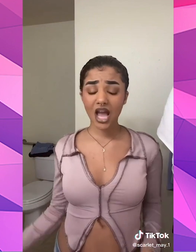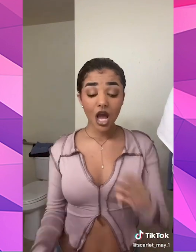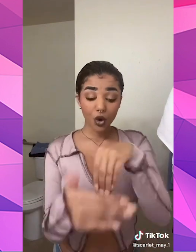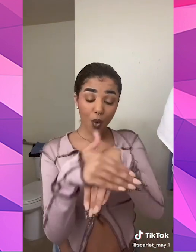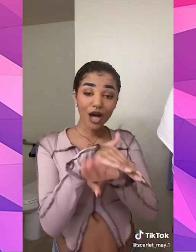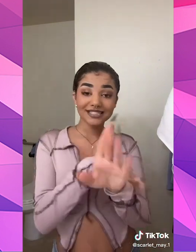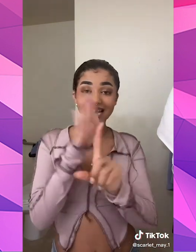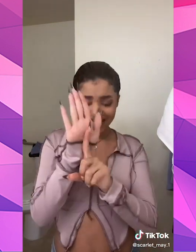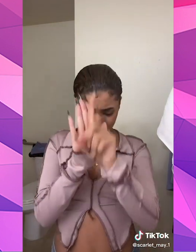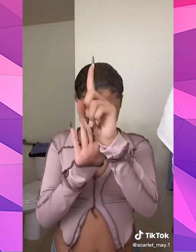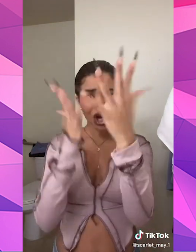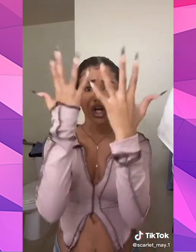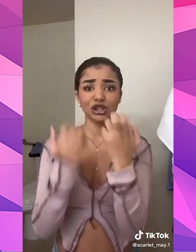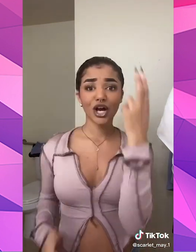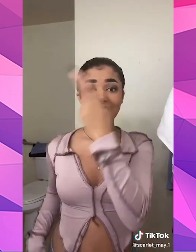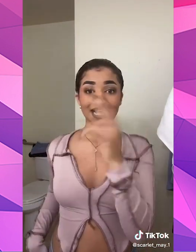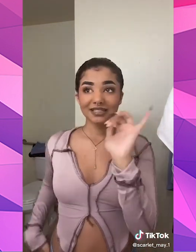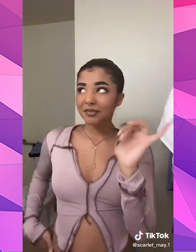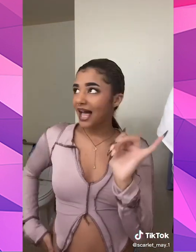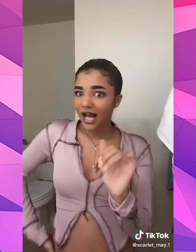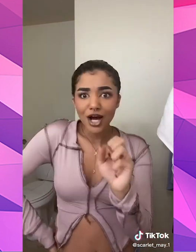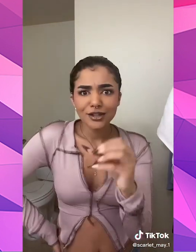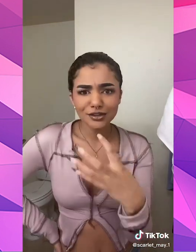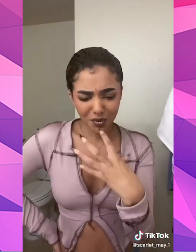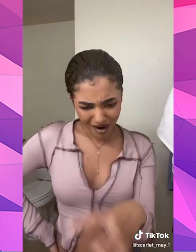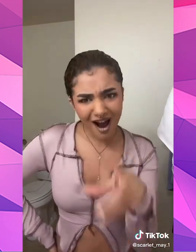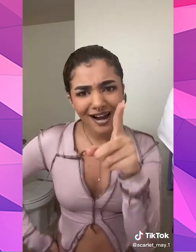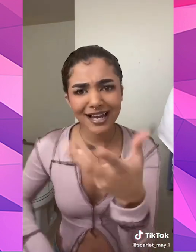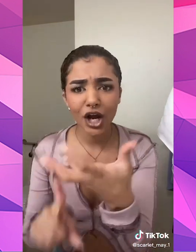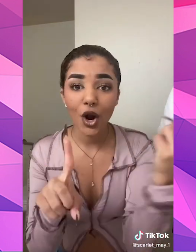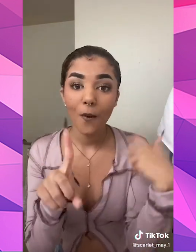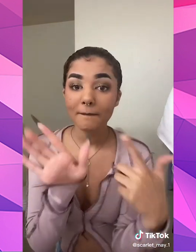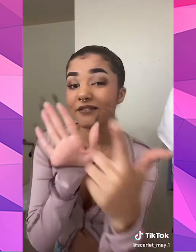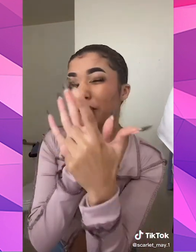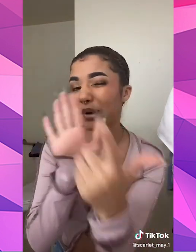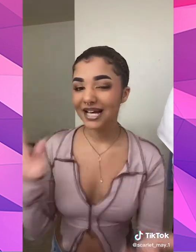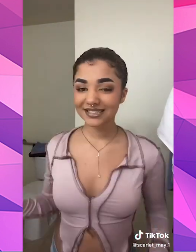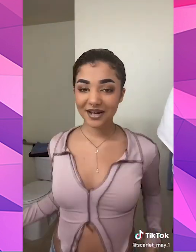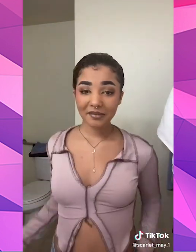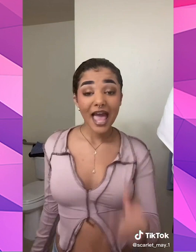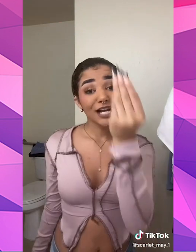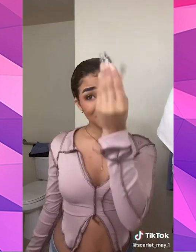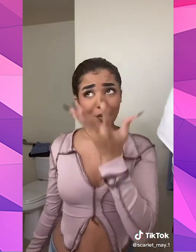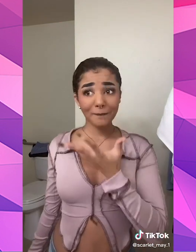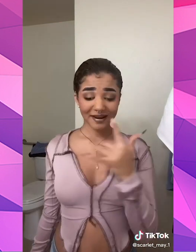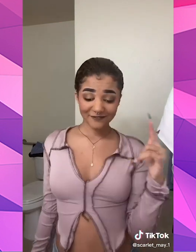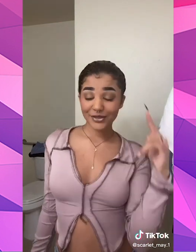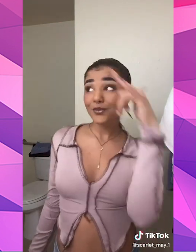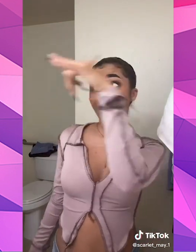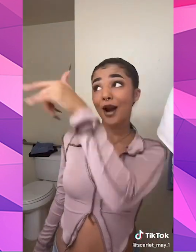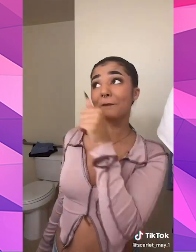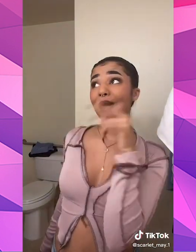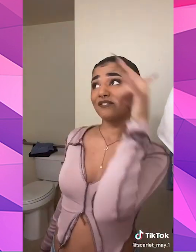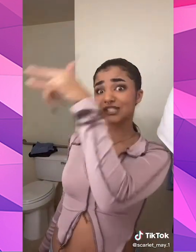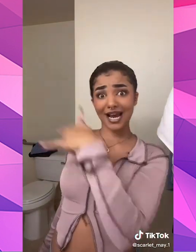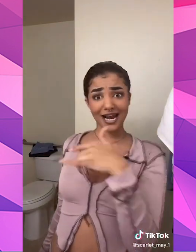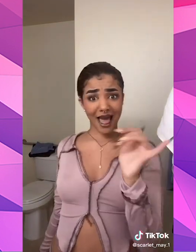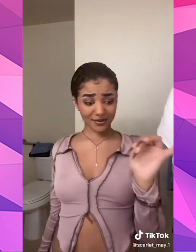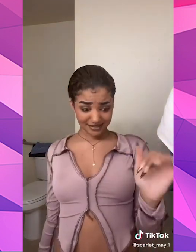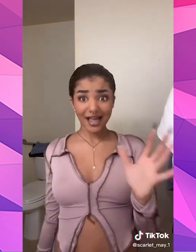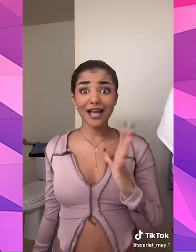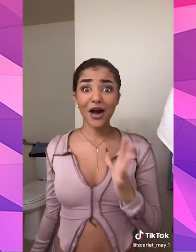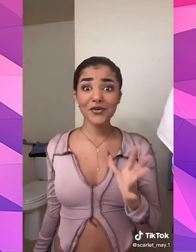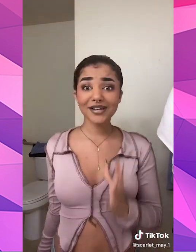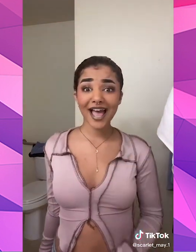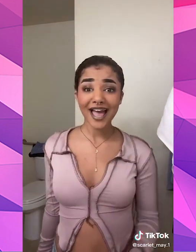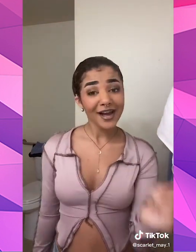He walked in, he was tall, dark, and handsome like So hot he could hold me for ransom He told me he flew on a private jet And I